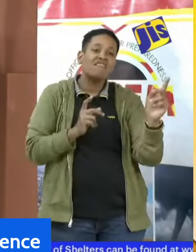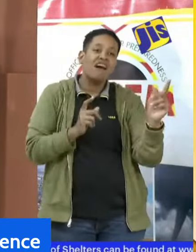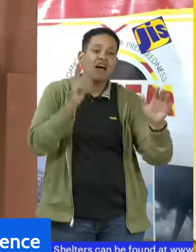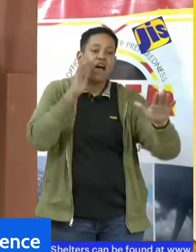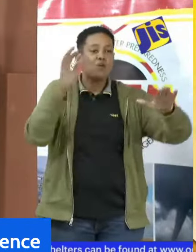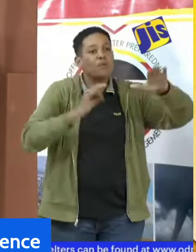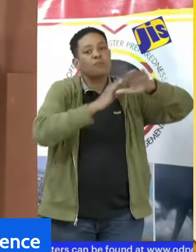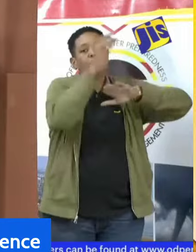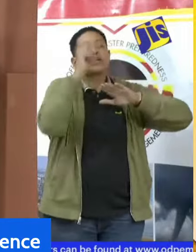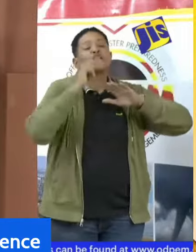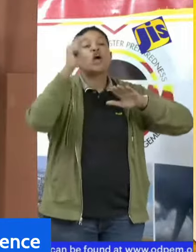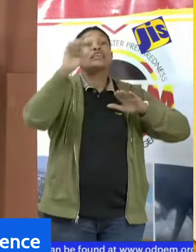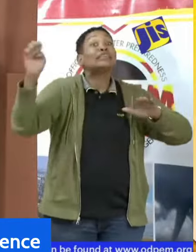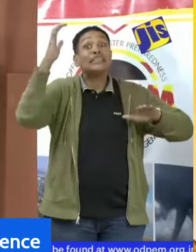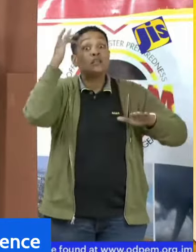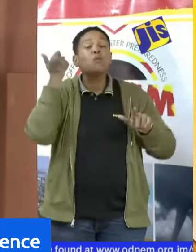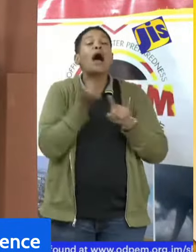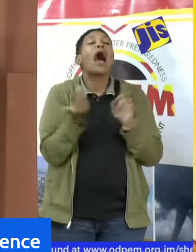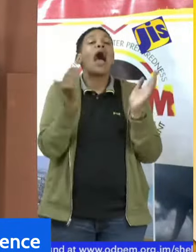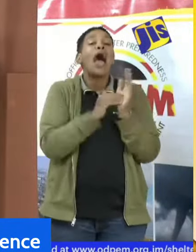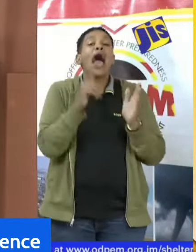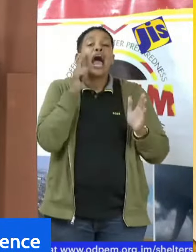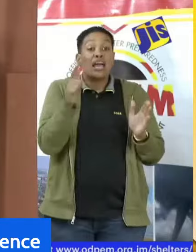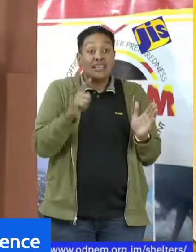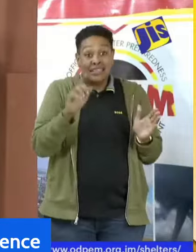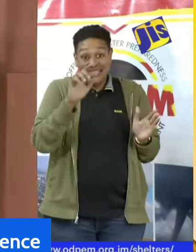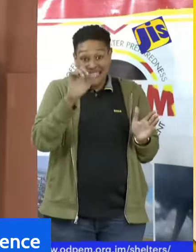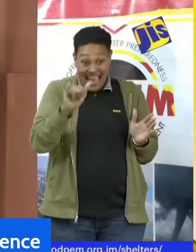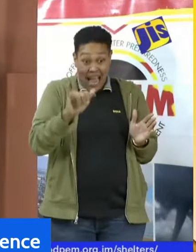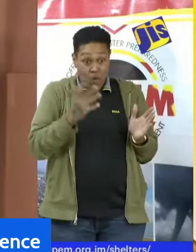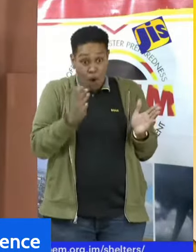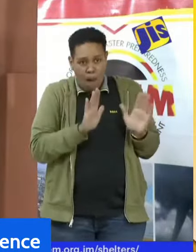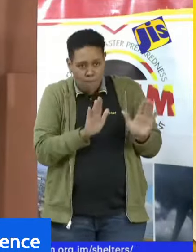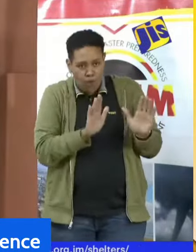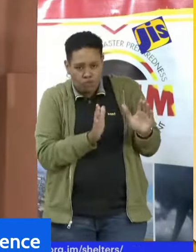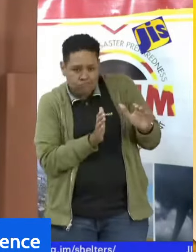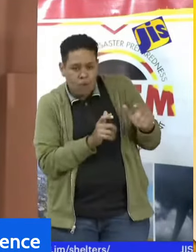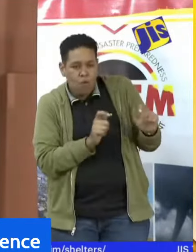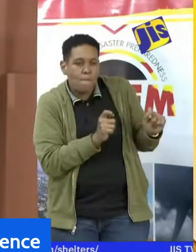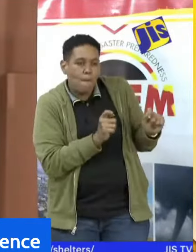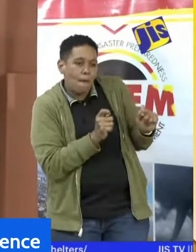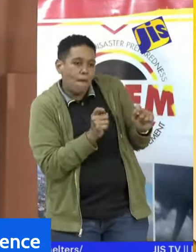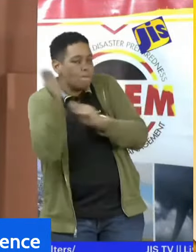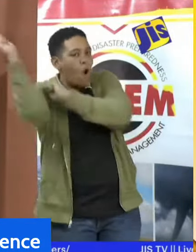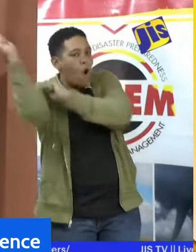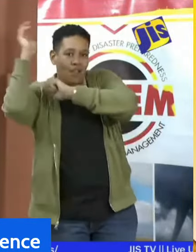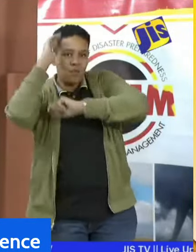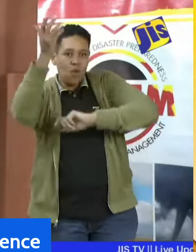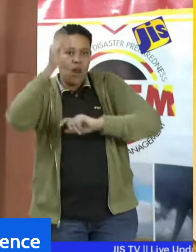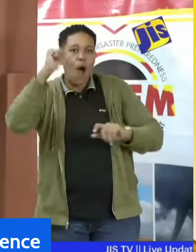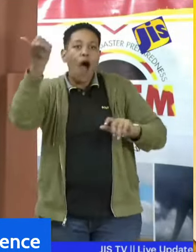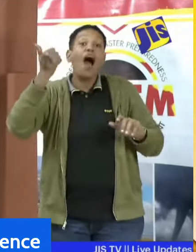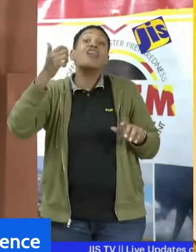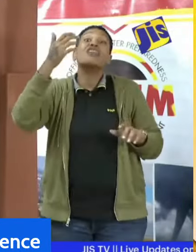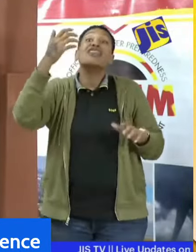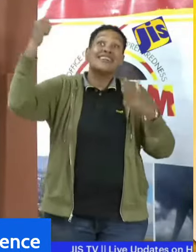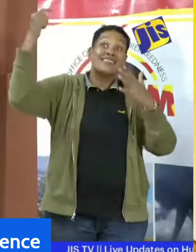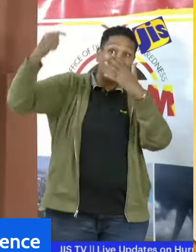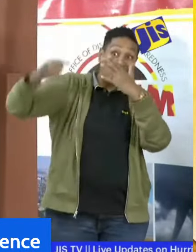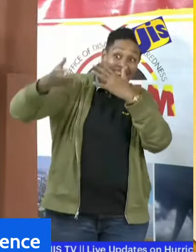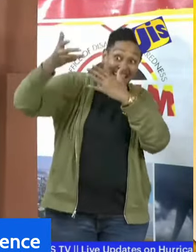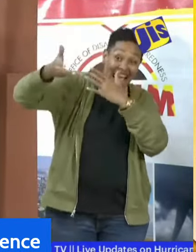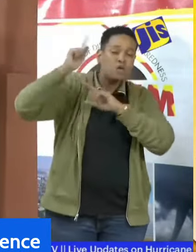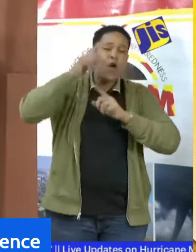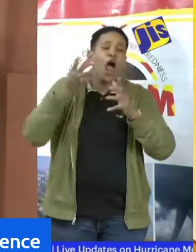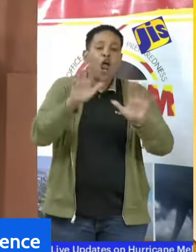the northeast. And that is because, again, the steering current is going to be pulling it in that direction because of another feature that exists that